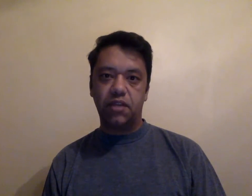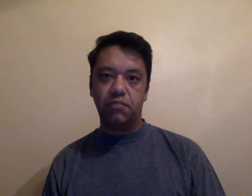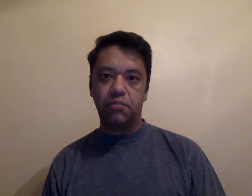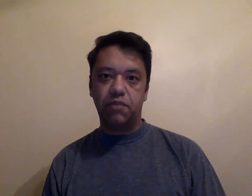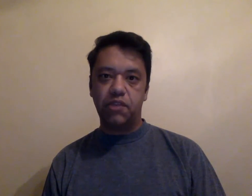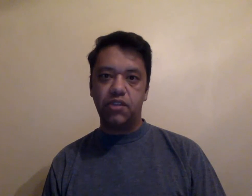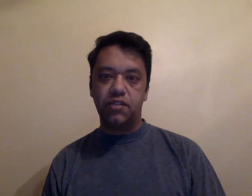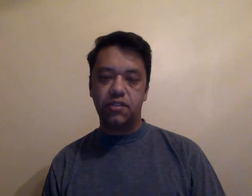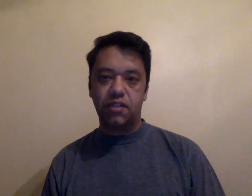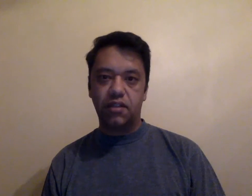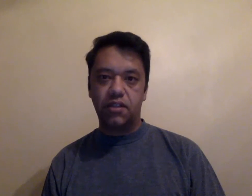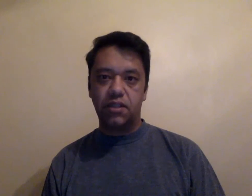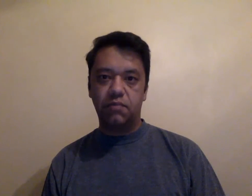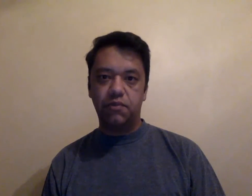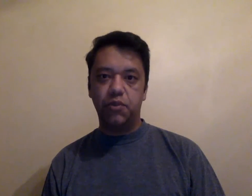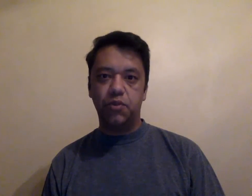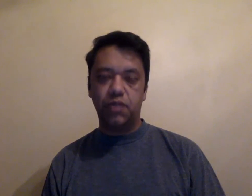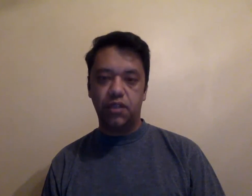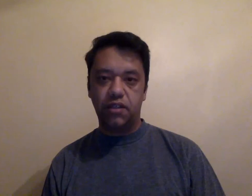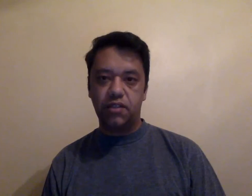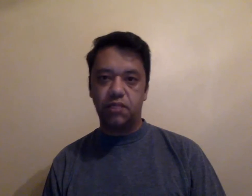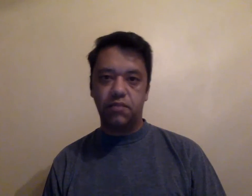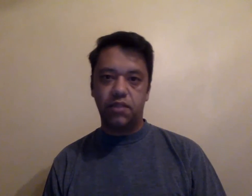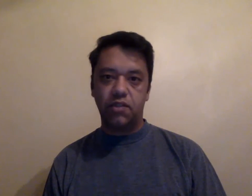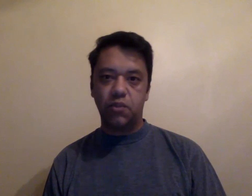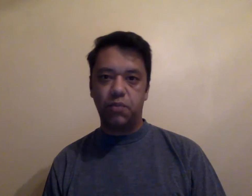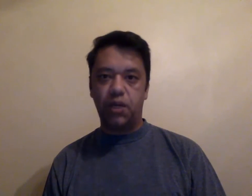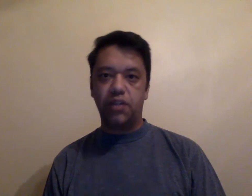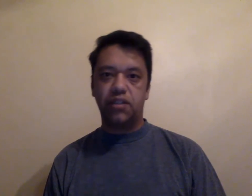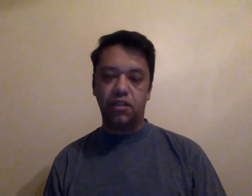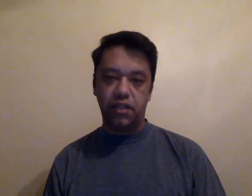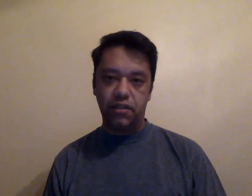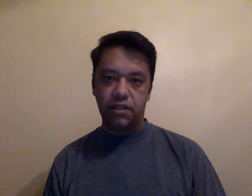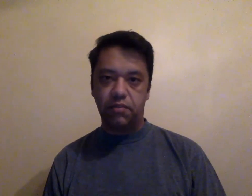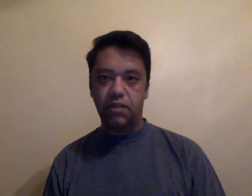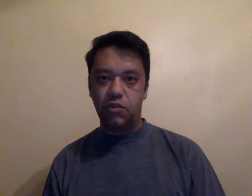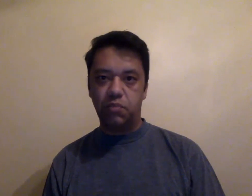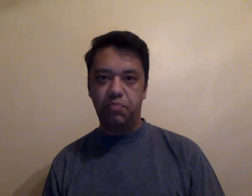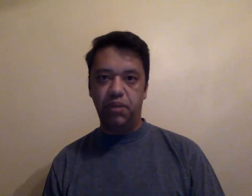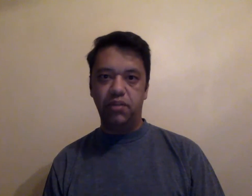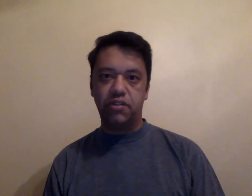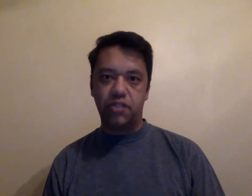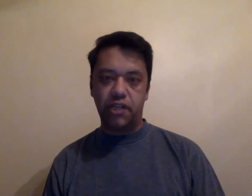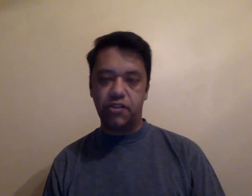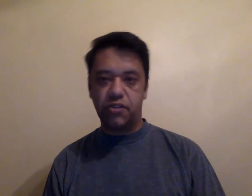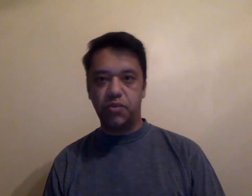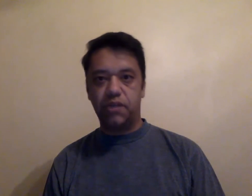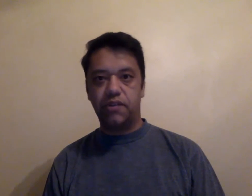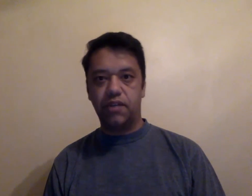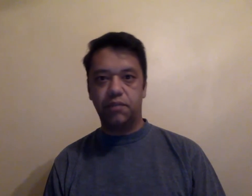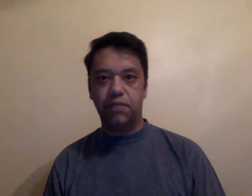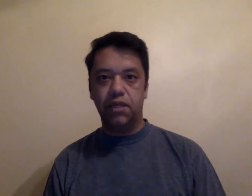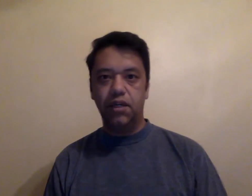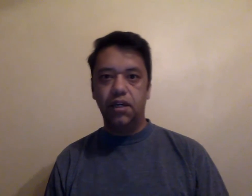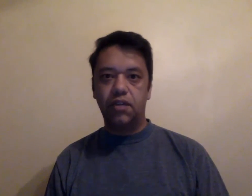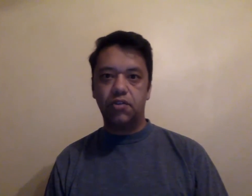some provisions, they'll need some food, they'll need some things to plant, they'll need some things to build structures with, and to